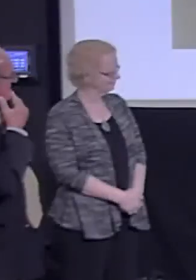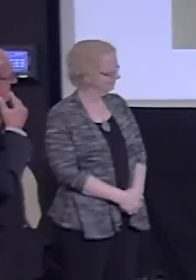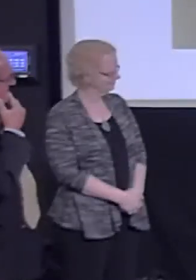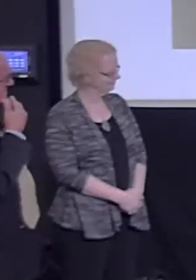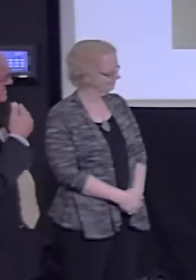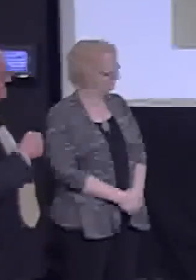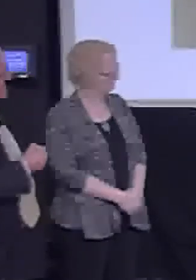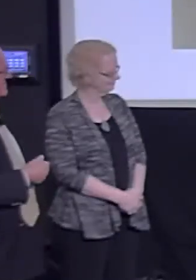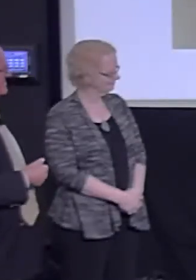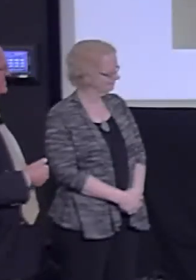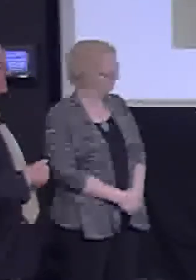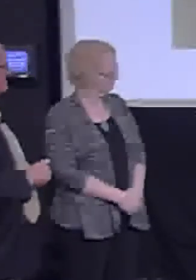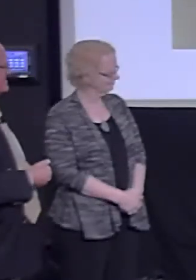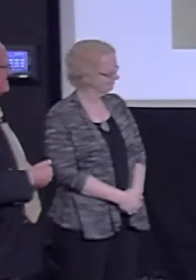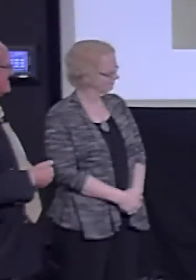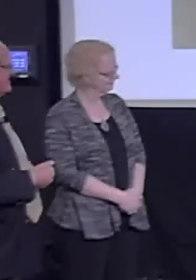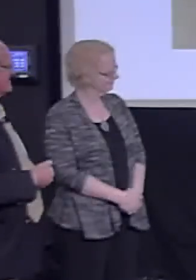of you coming.